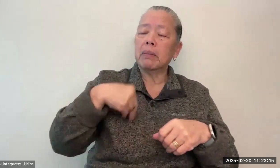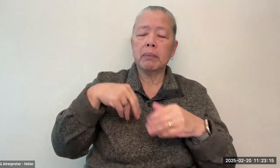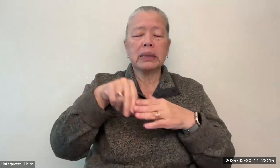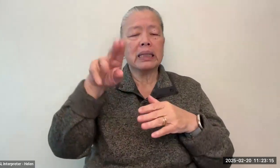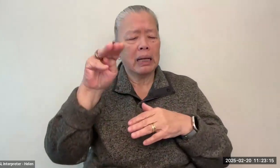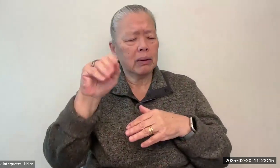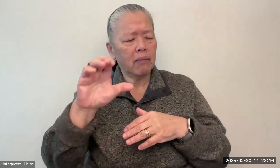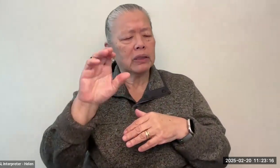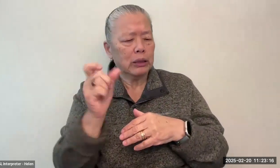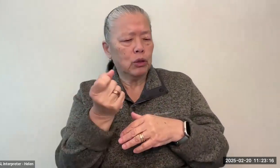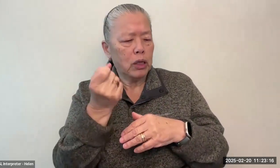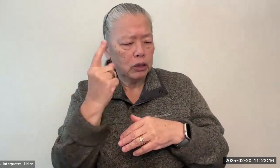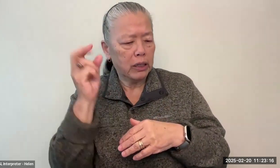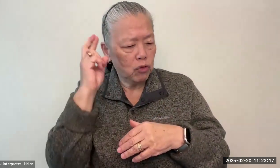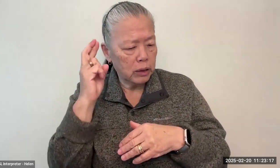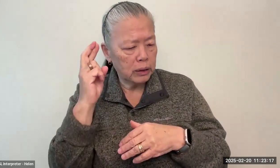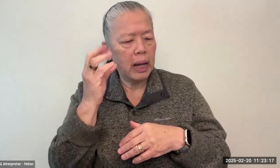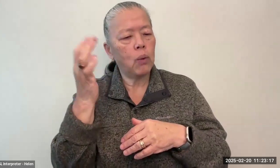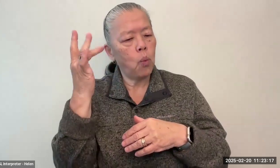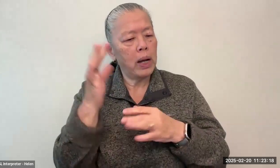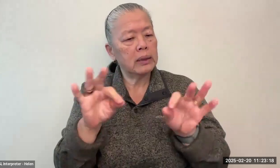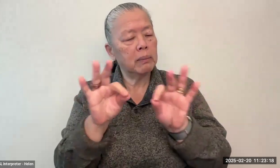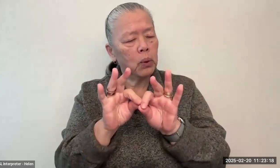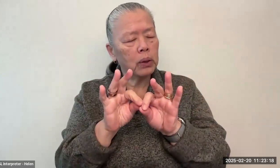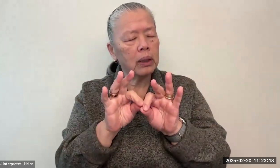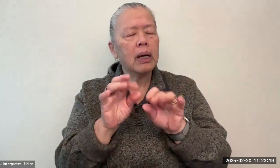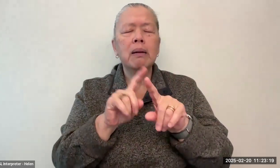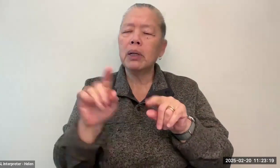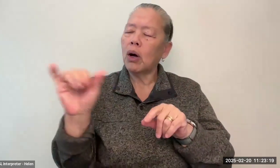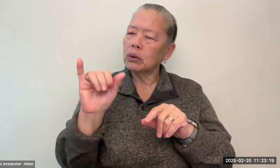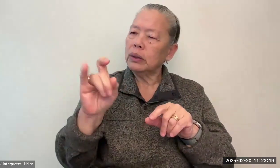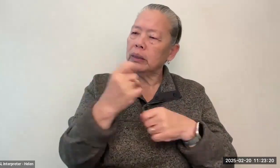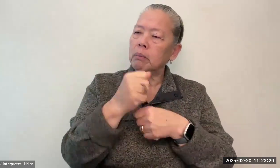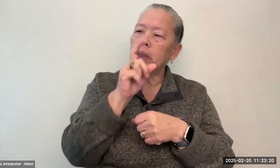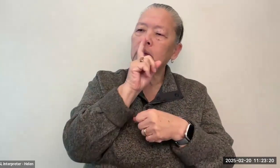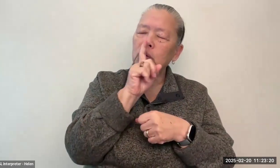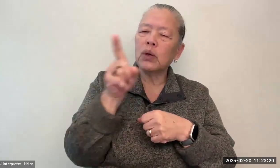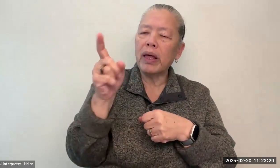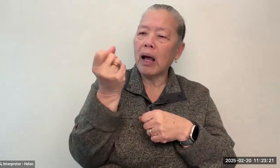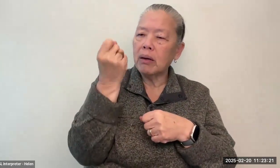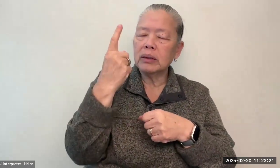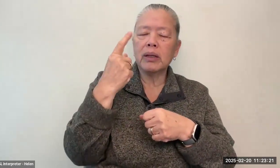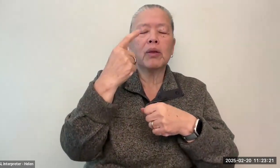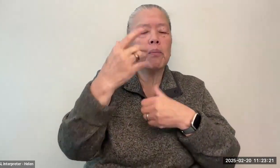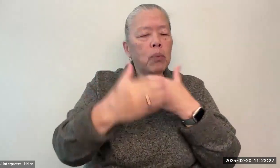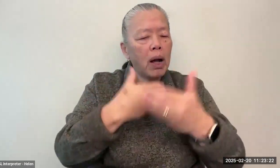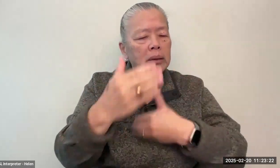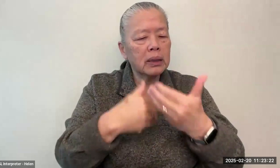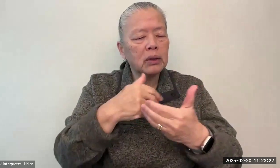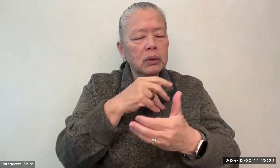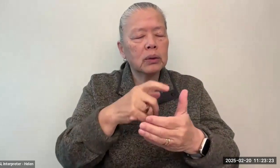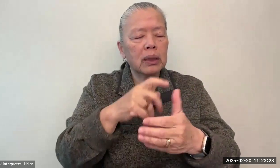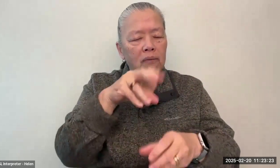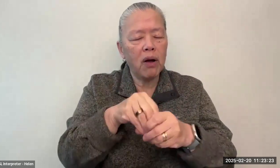regionalization is and why it matters, you will also want to be sure that they are aware of the process of ratification, how important